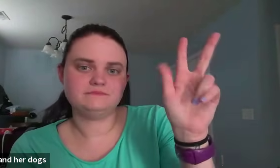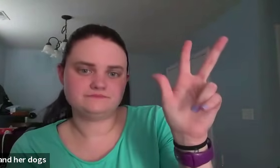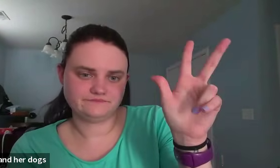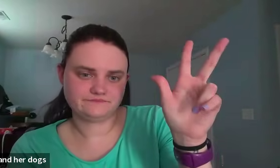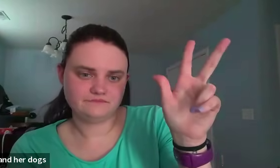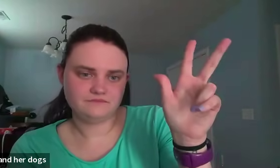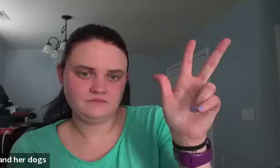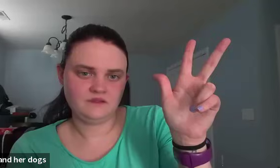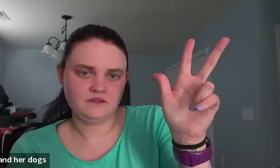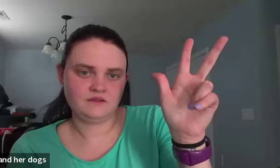3,